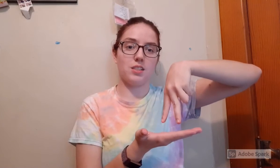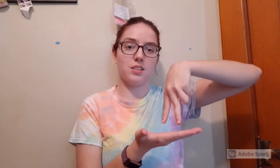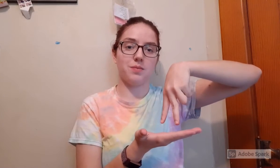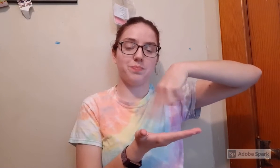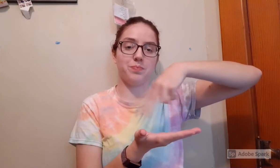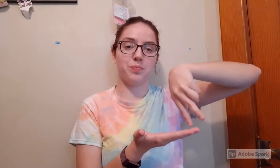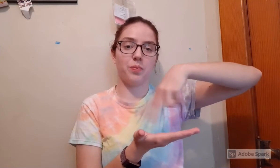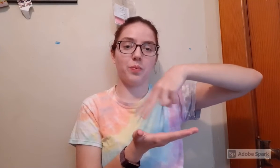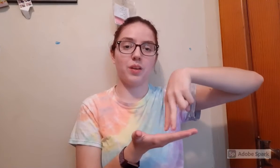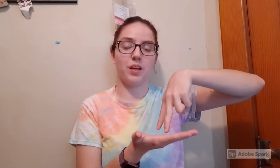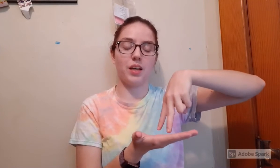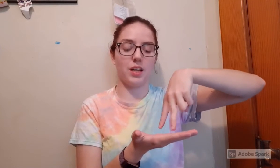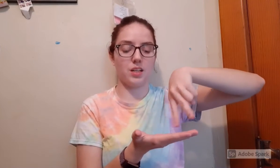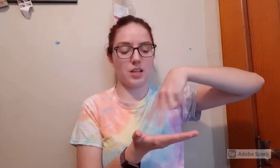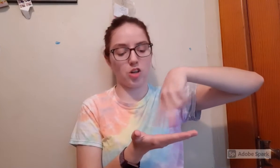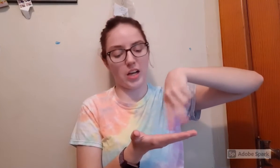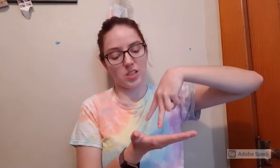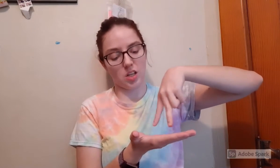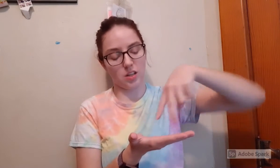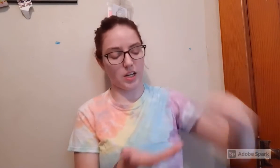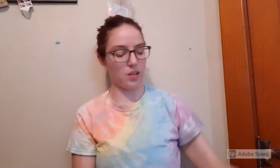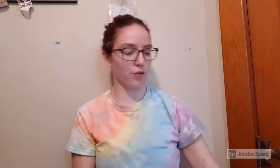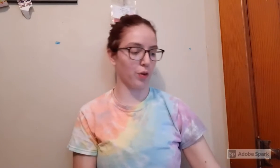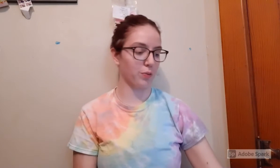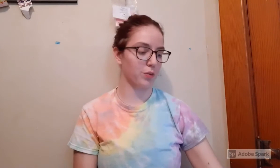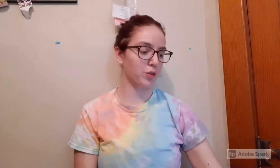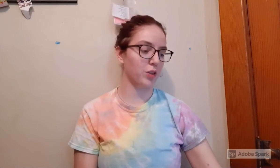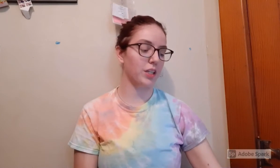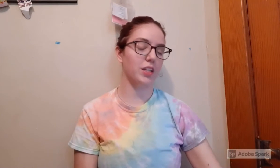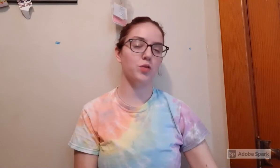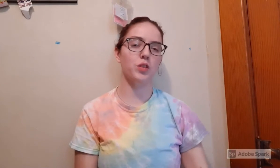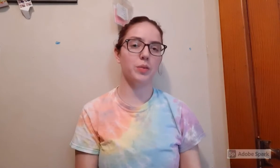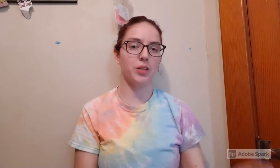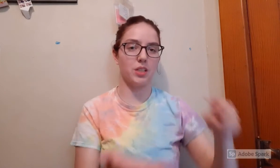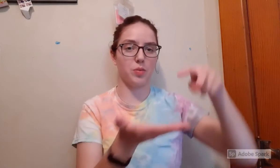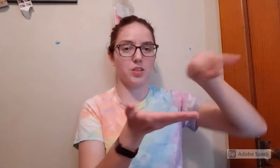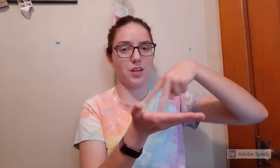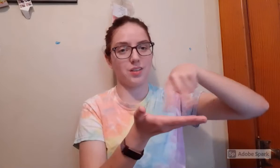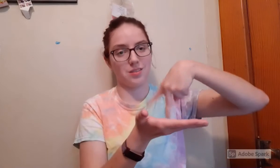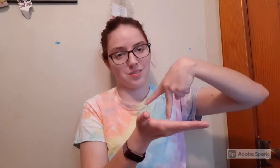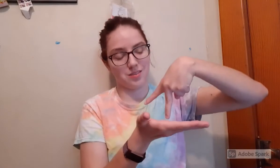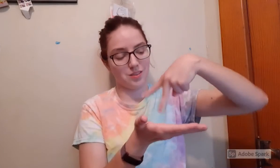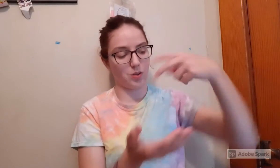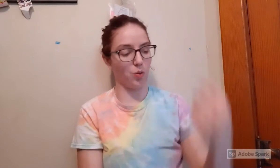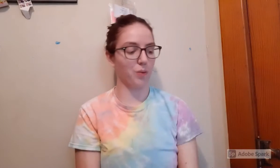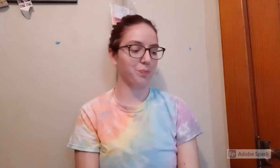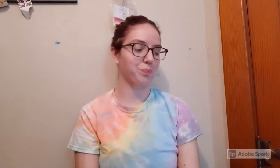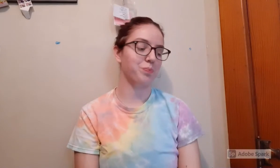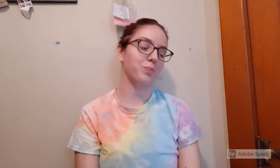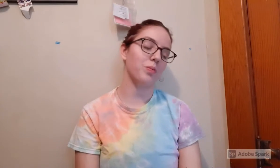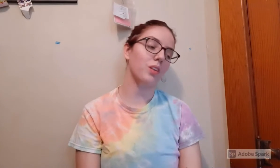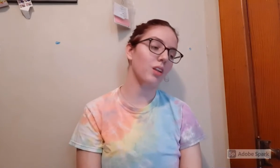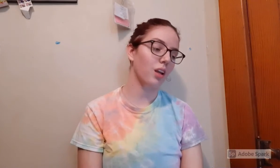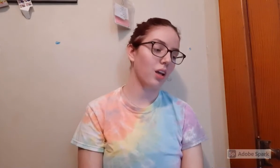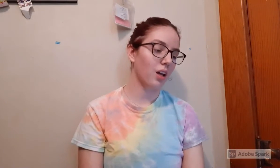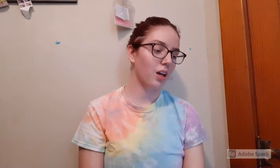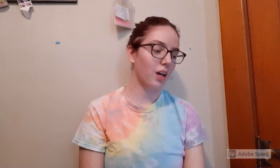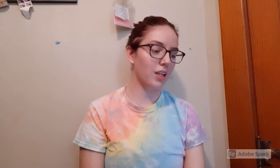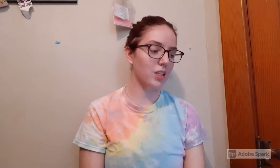Dance. And it's like you're dancing on the dance floor. It's really pretty simple. It's like cool. And then